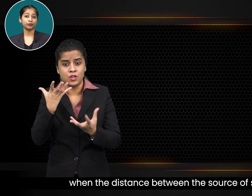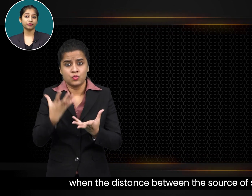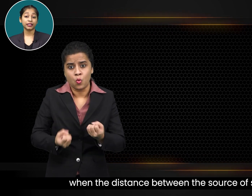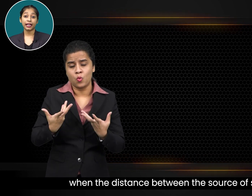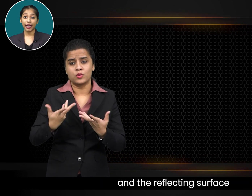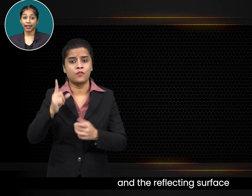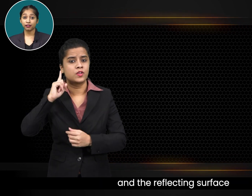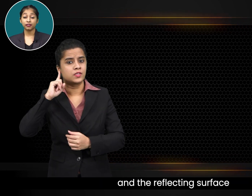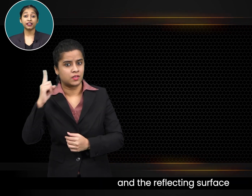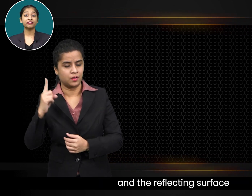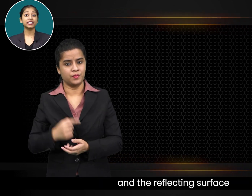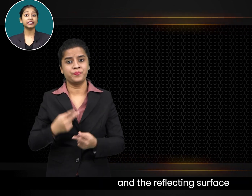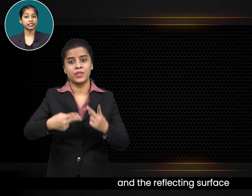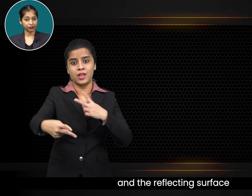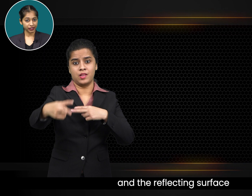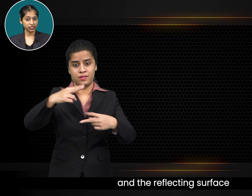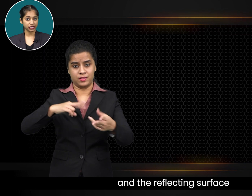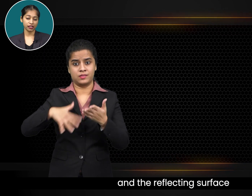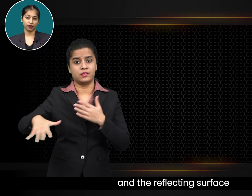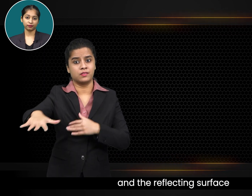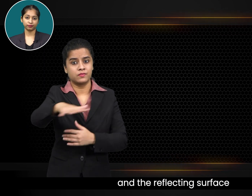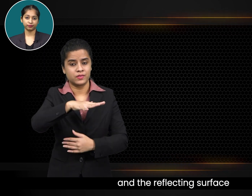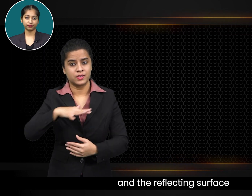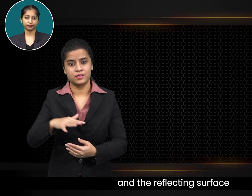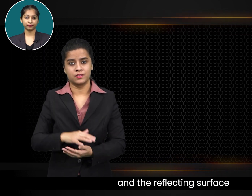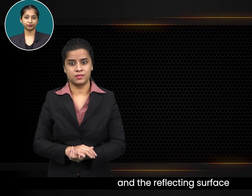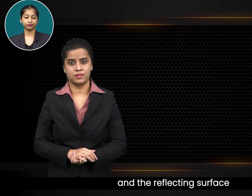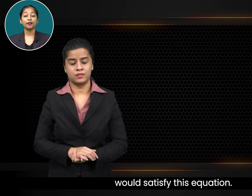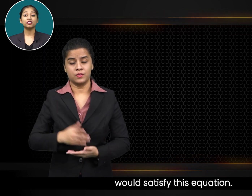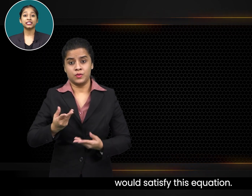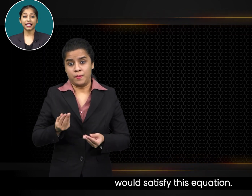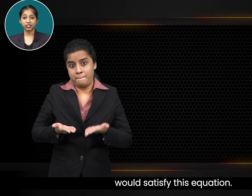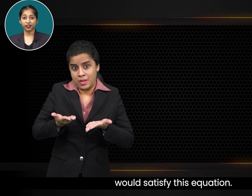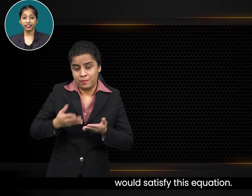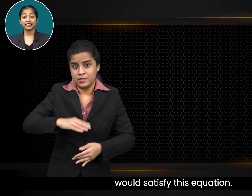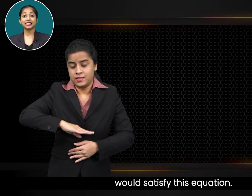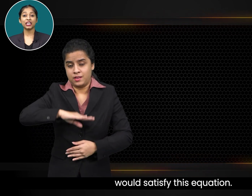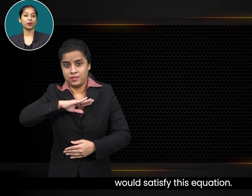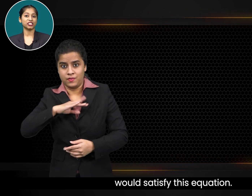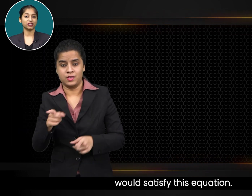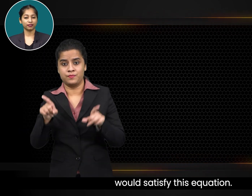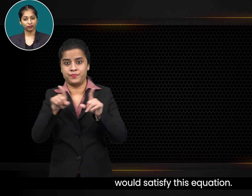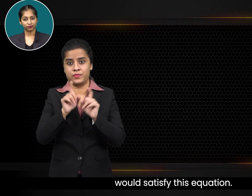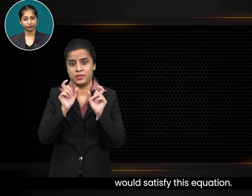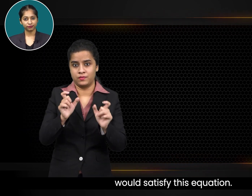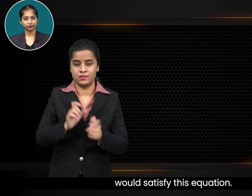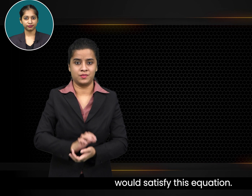sound and the reflecting surface would satisfy this